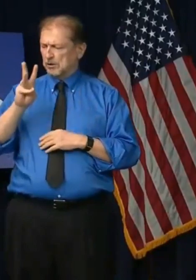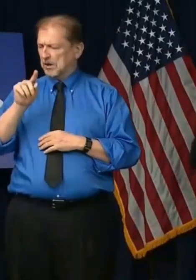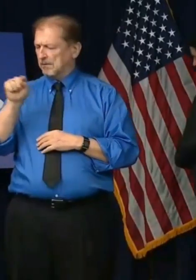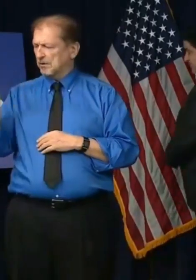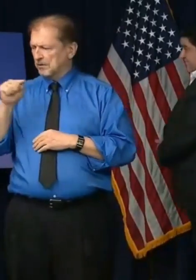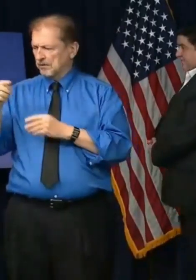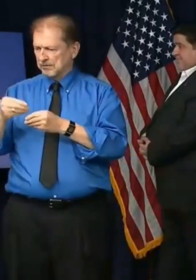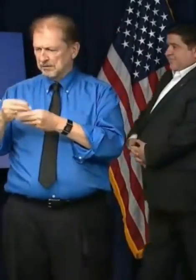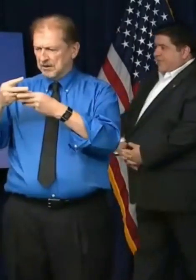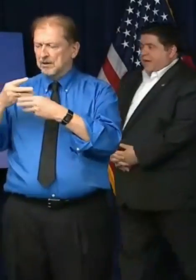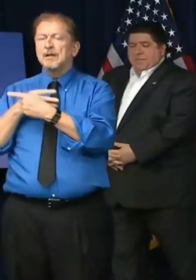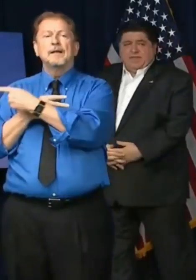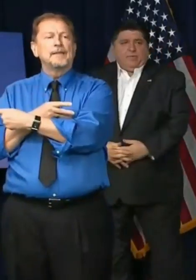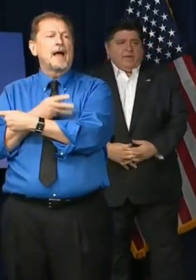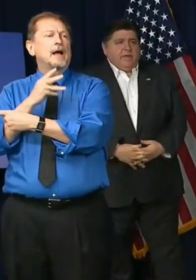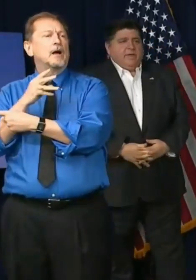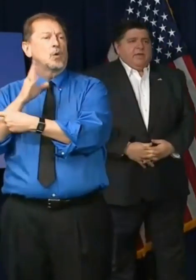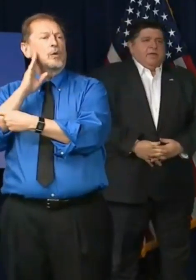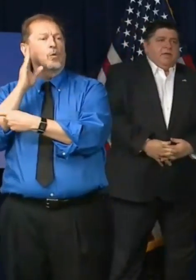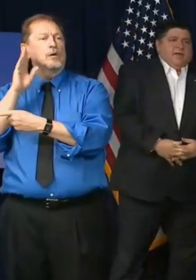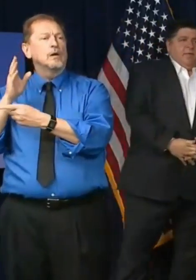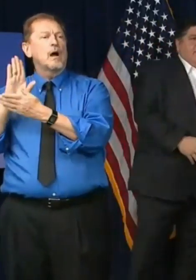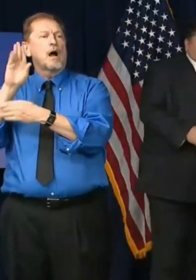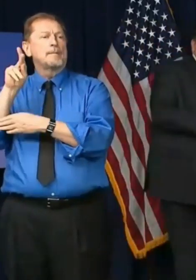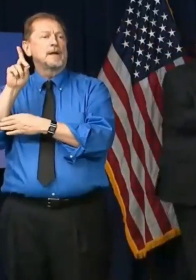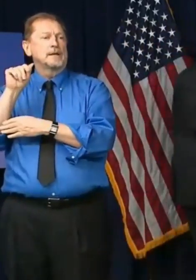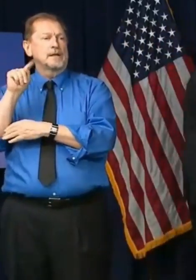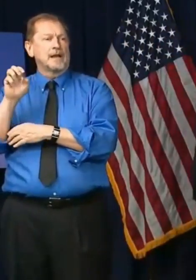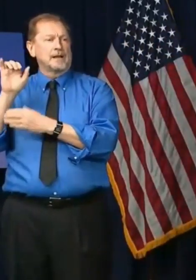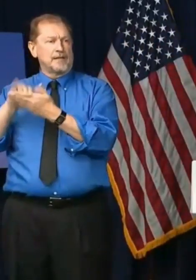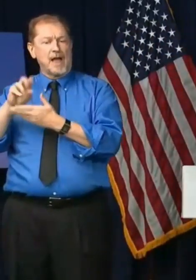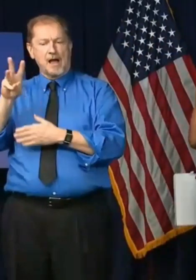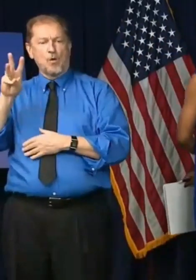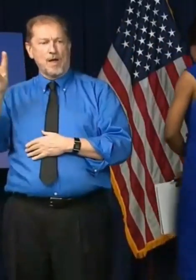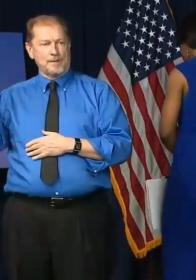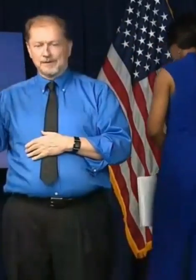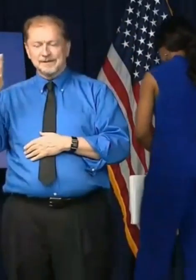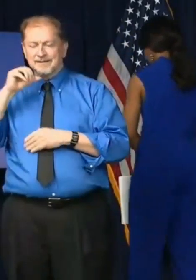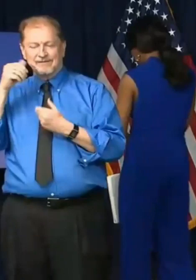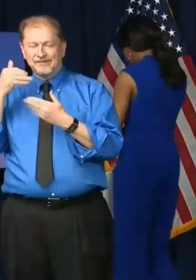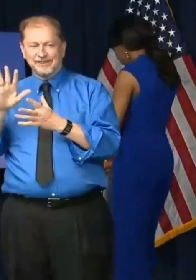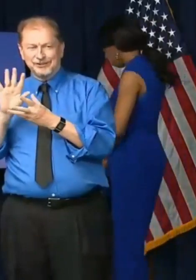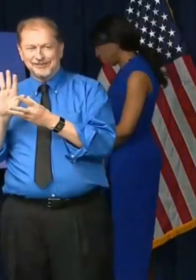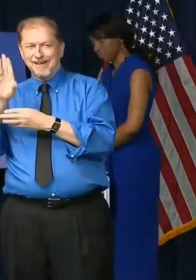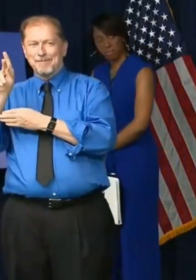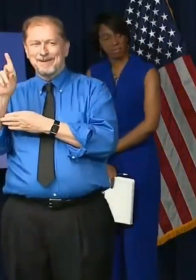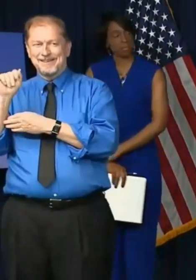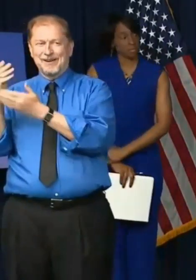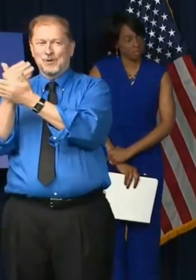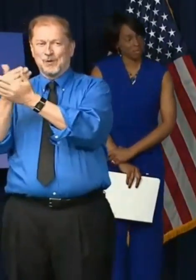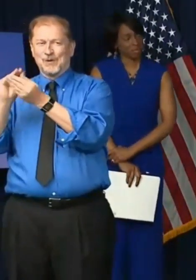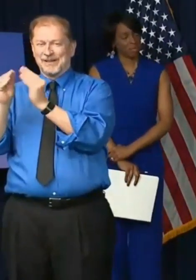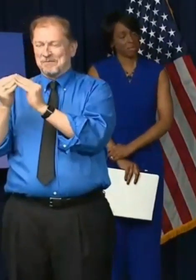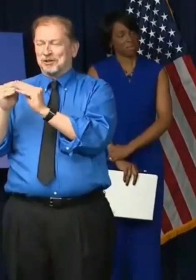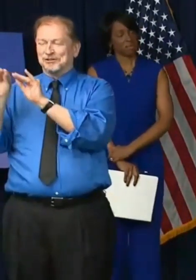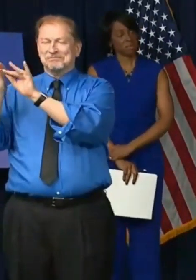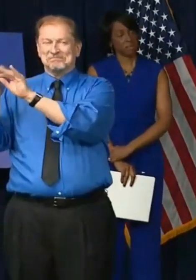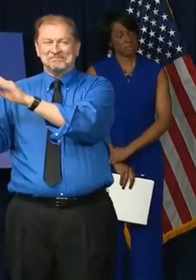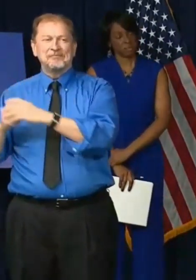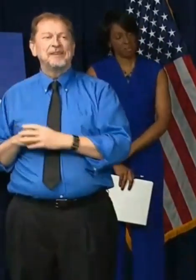The website will be updated. Yeah, it's getting updated right now. Yeah, we were actually having a conversation about this just a little earlier.